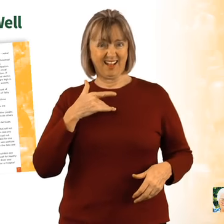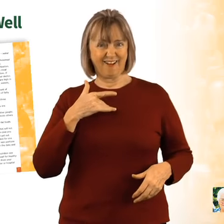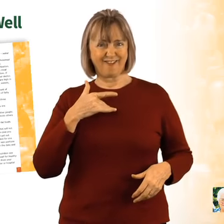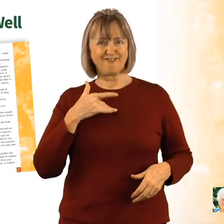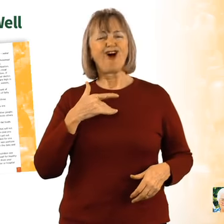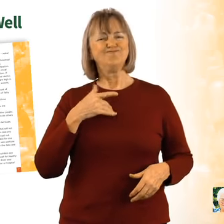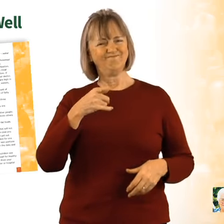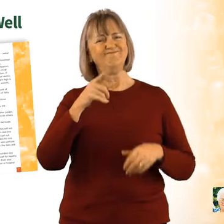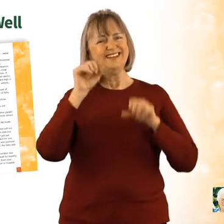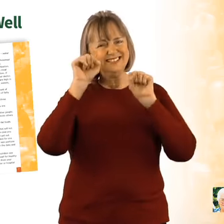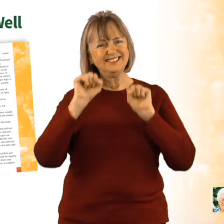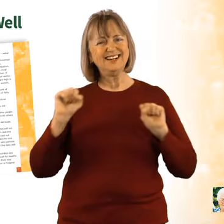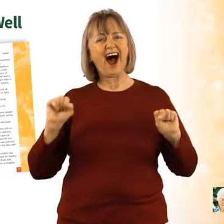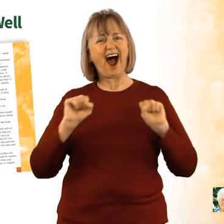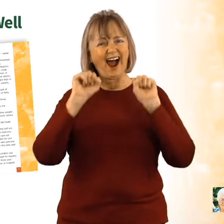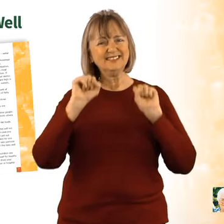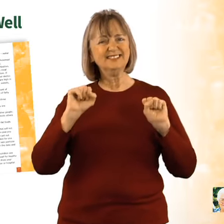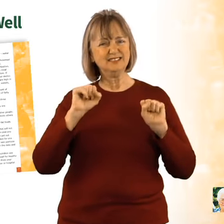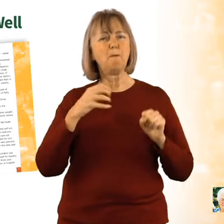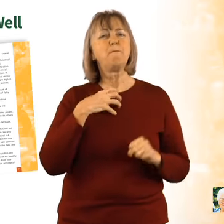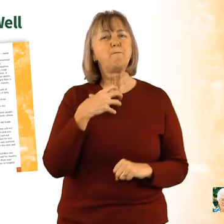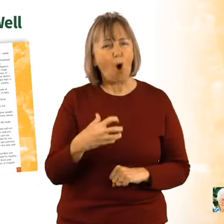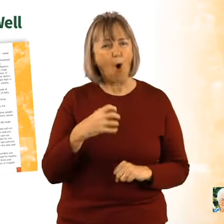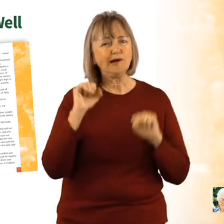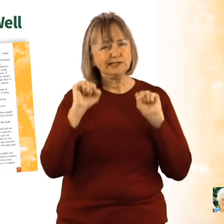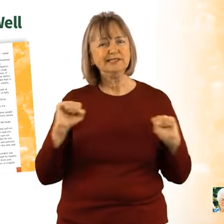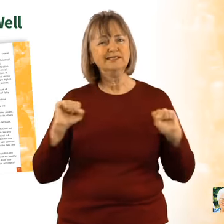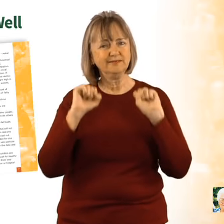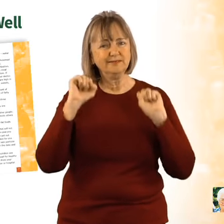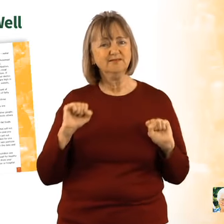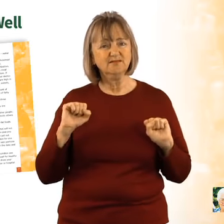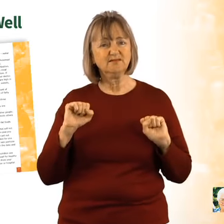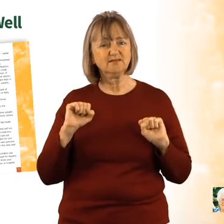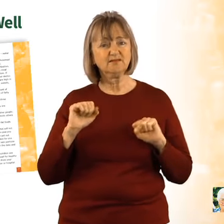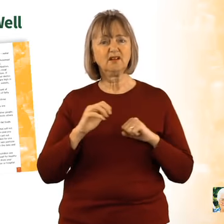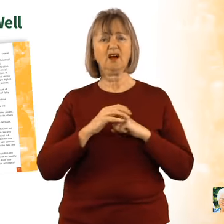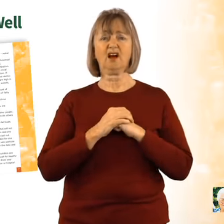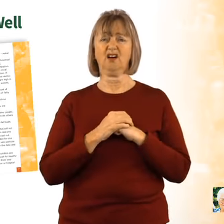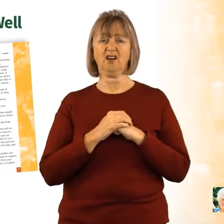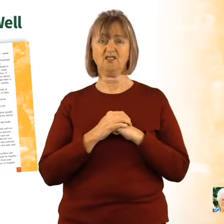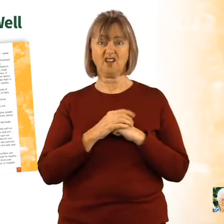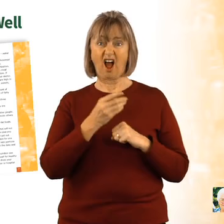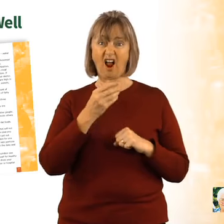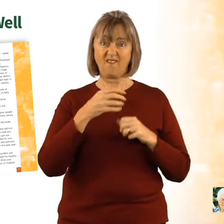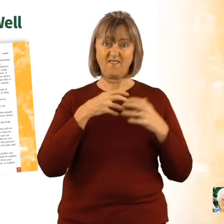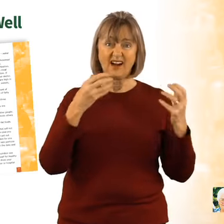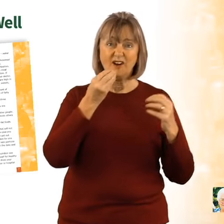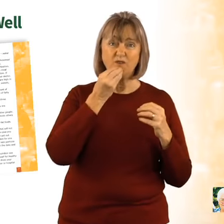If you are overweight, increase the amount of exercise you do and reduce the amount of fatty